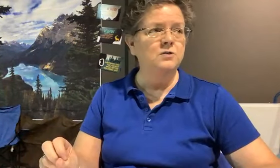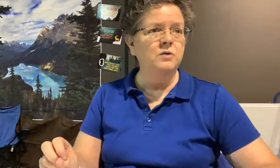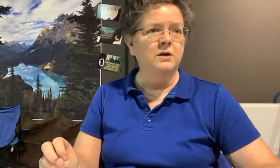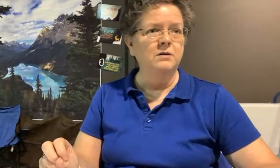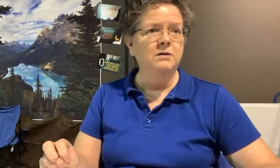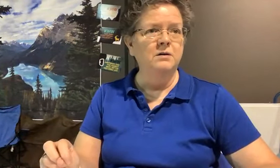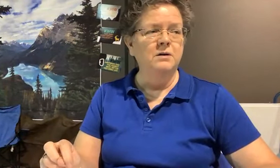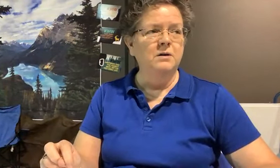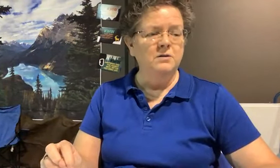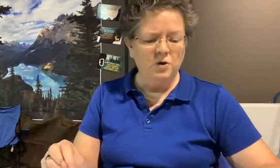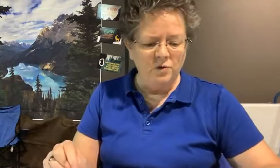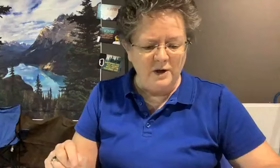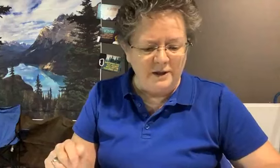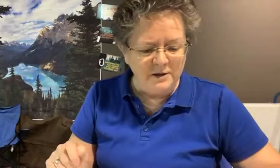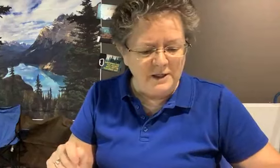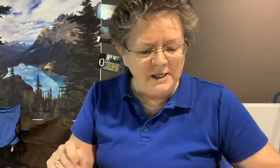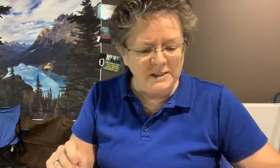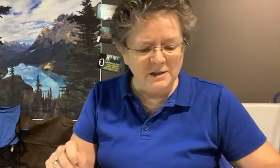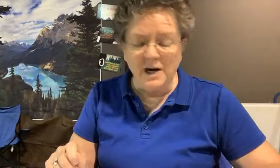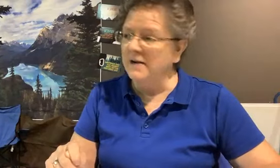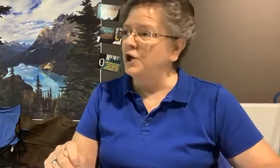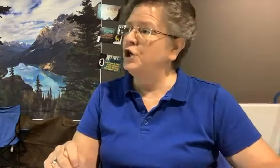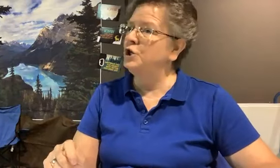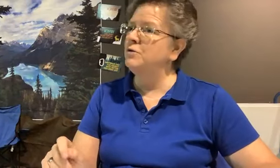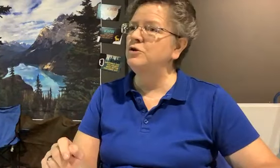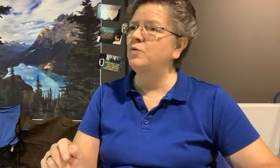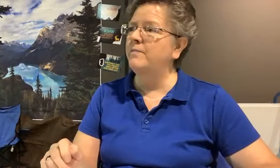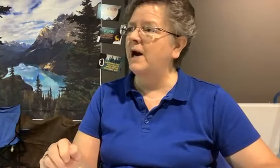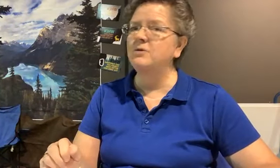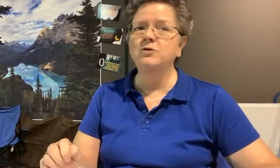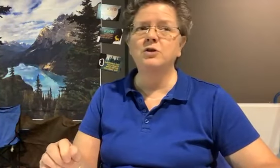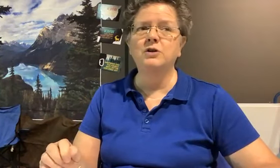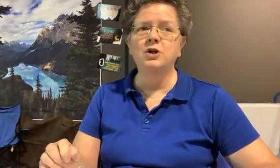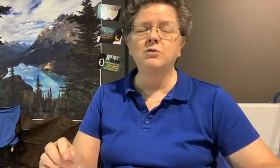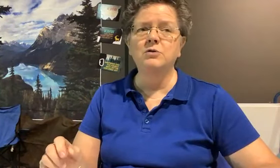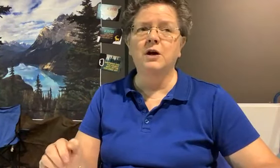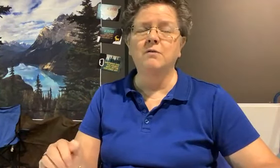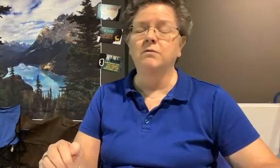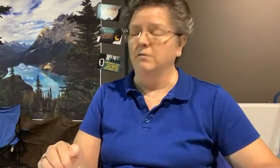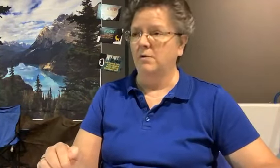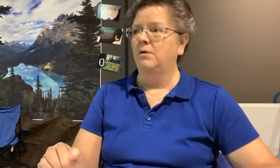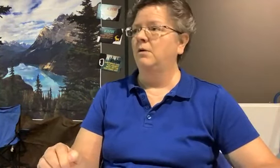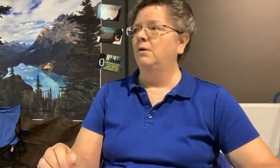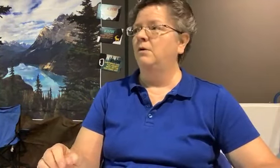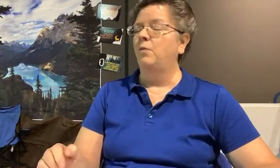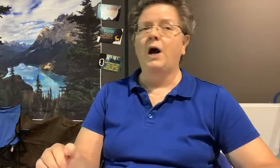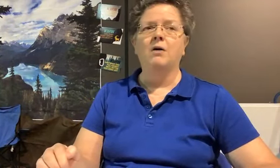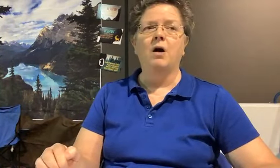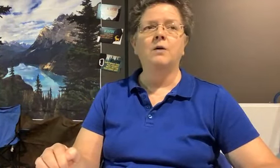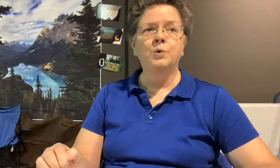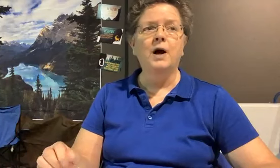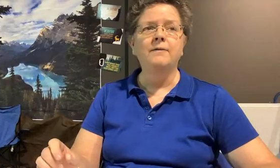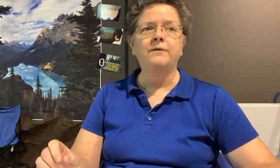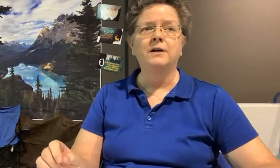Israel. So this is kind of a huge reminder to the Jews of, wow, our prophet